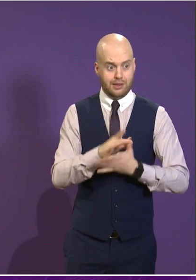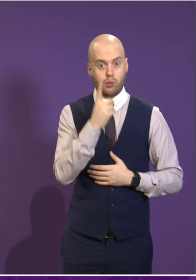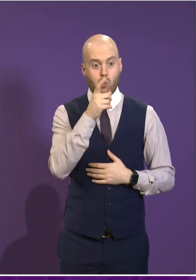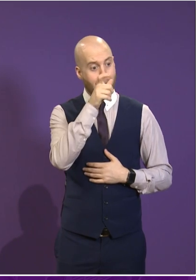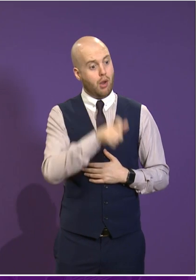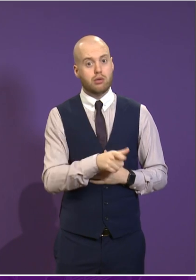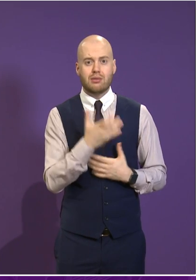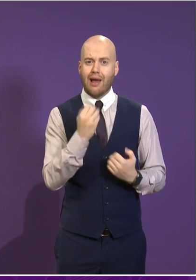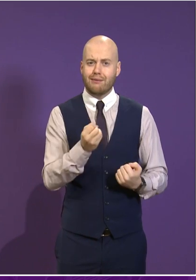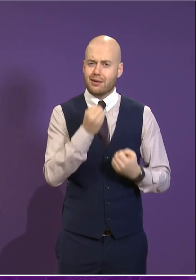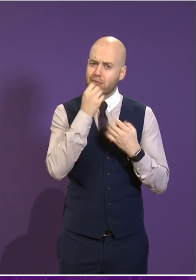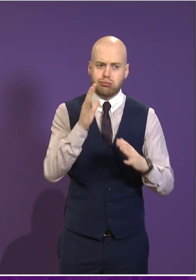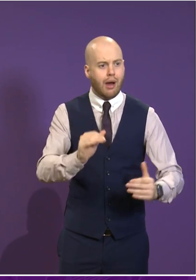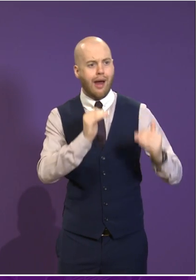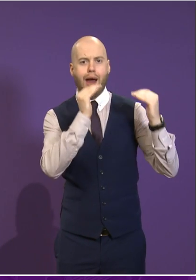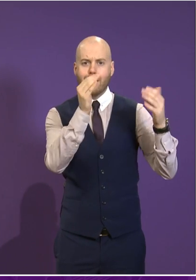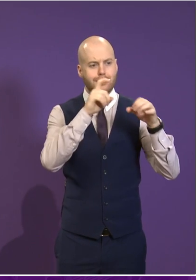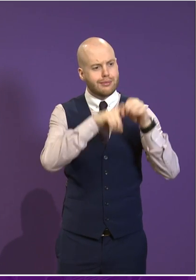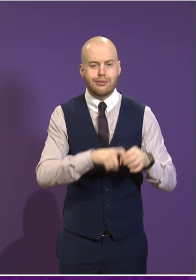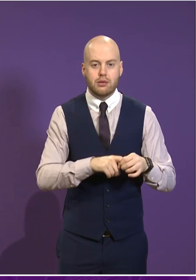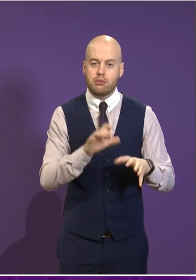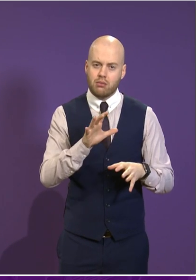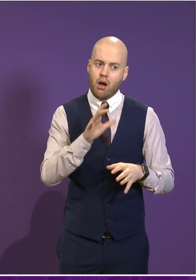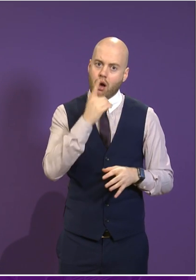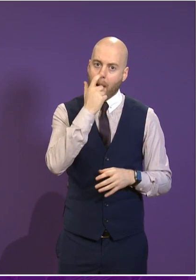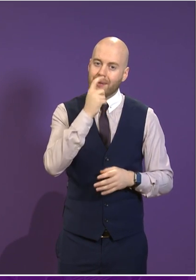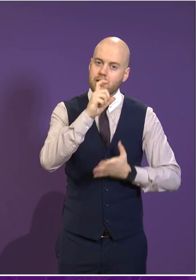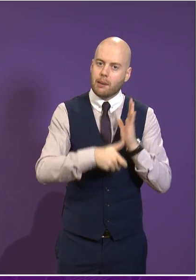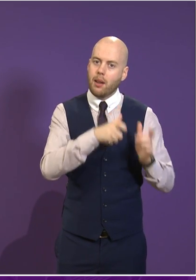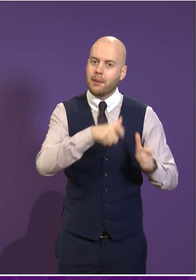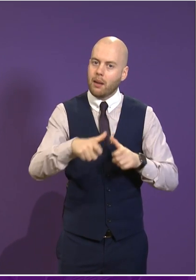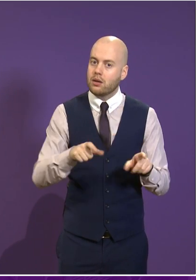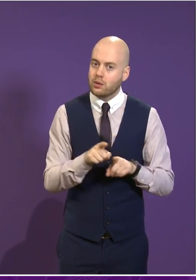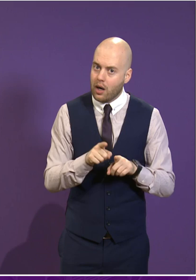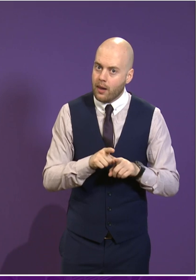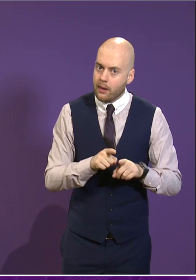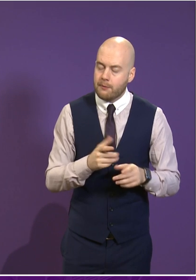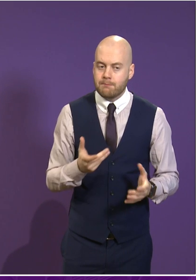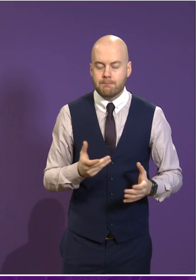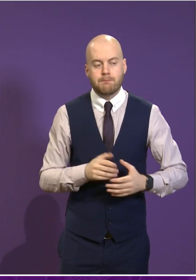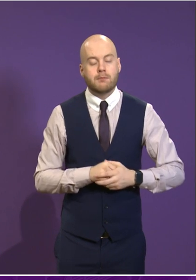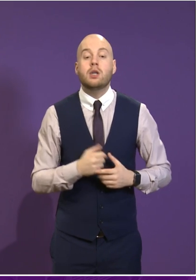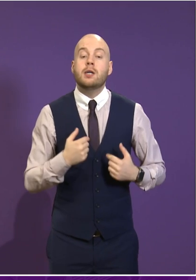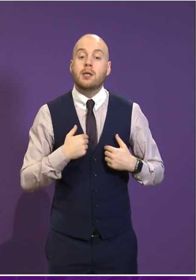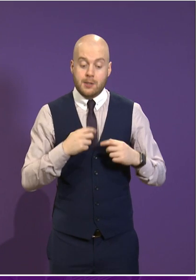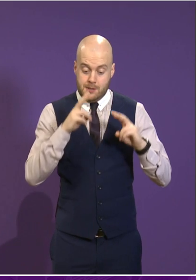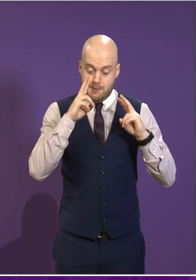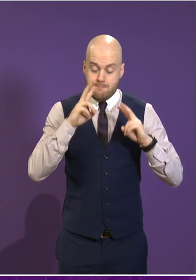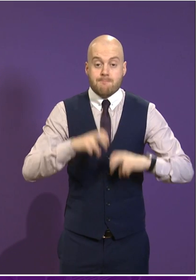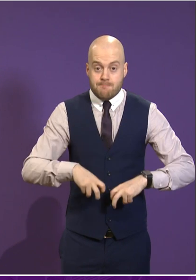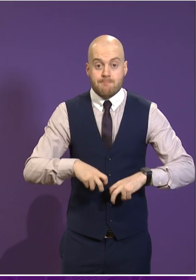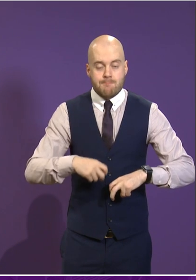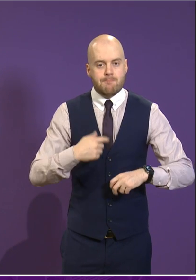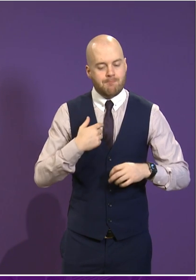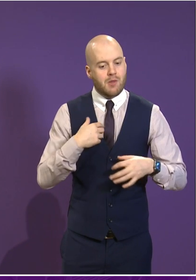affected by disability as well. What we found was that the